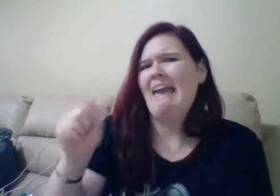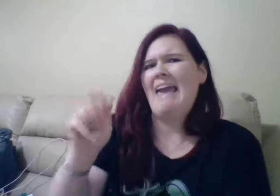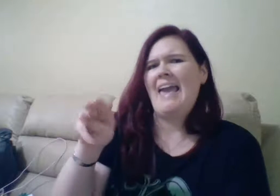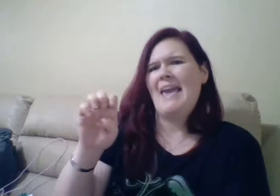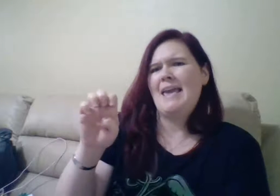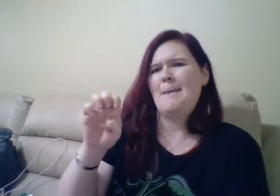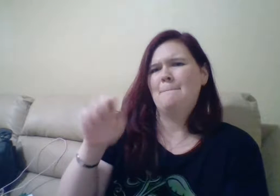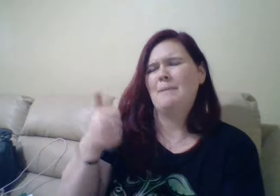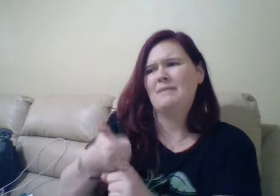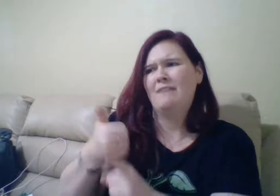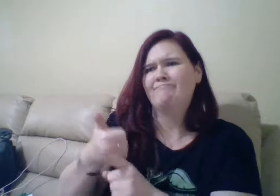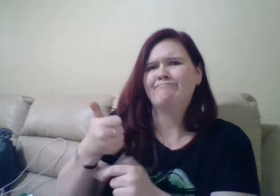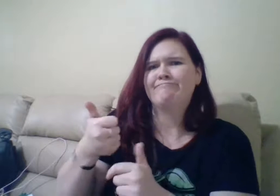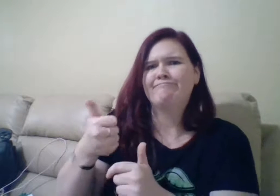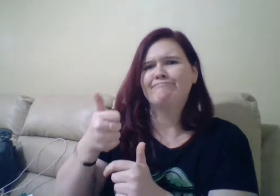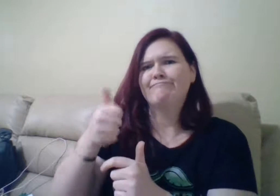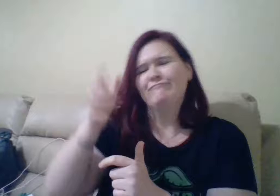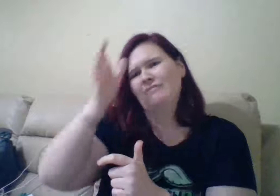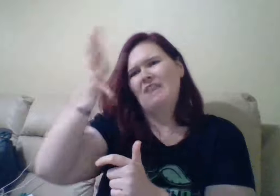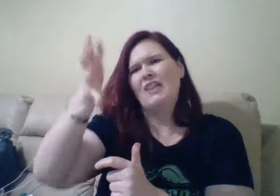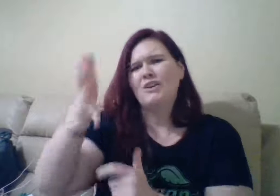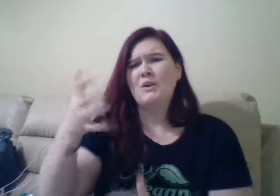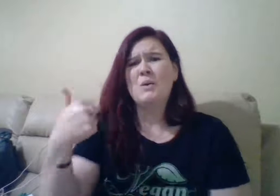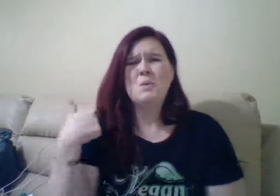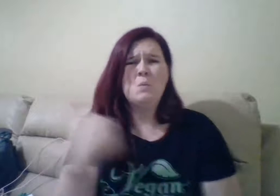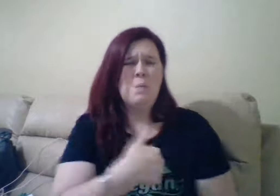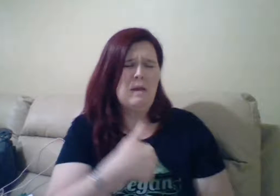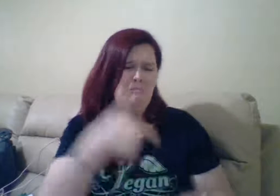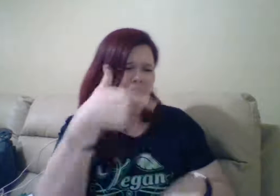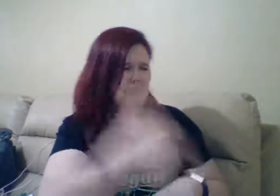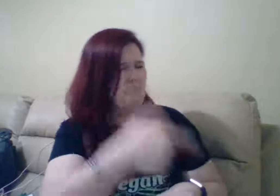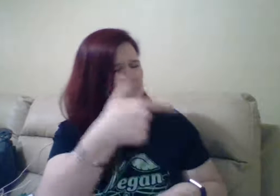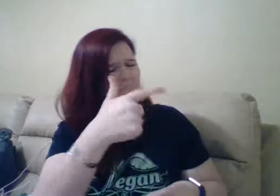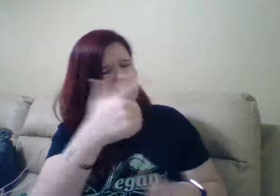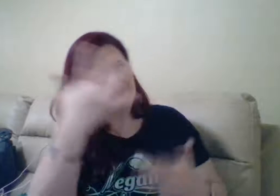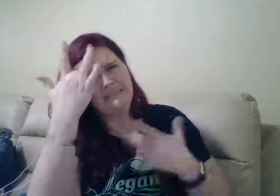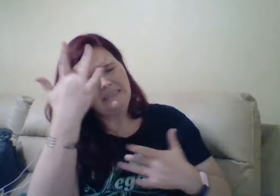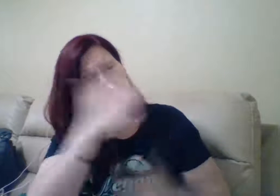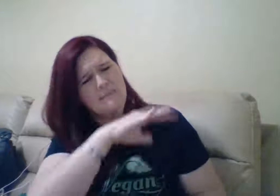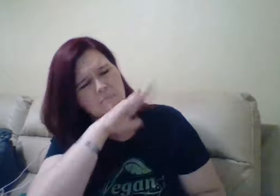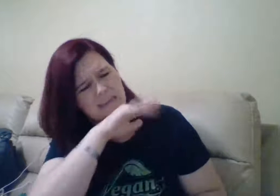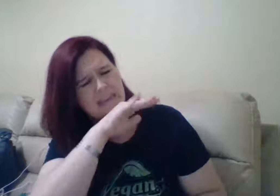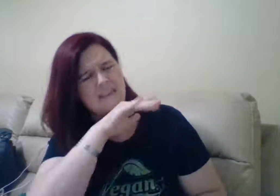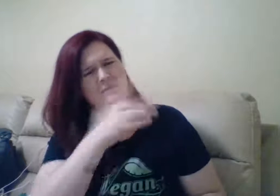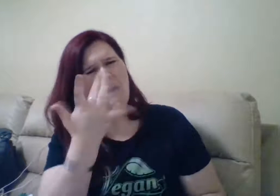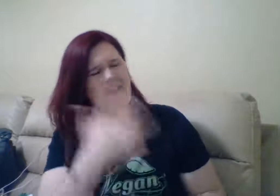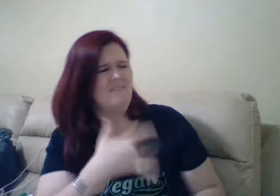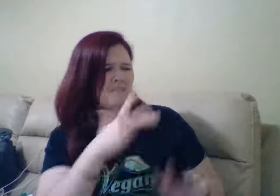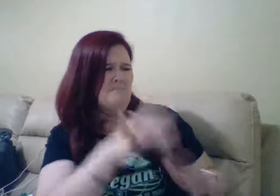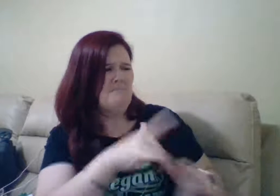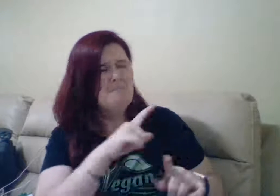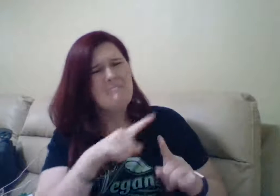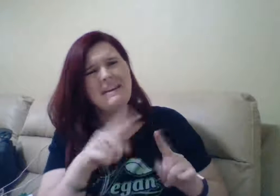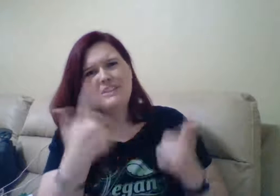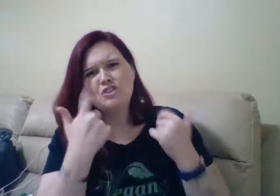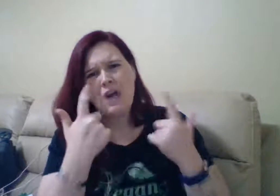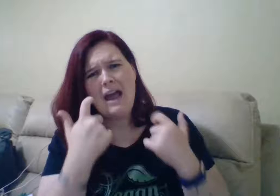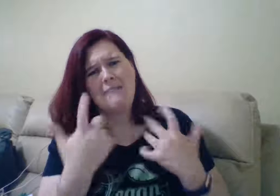pigs because you feel sorry for them. But have a healthy pig to take a rifle